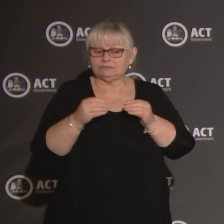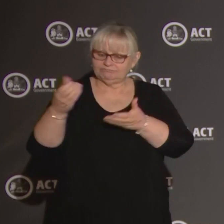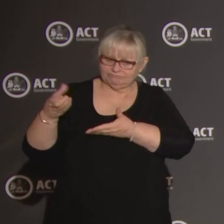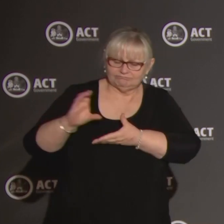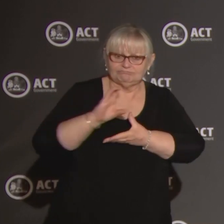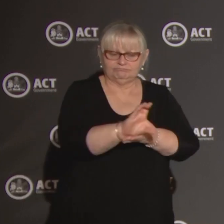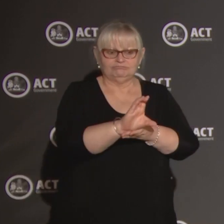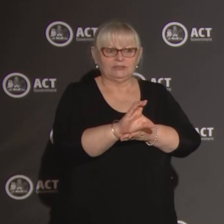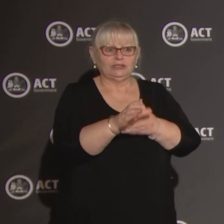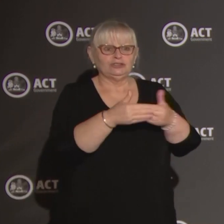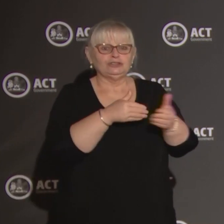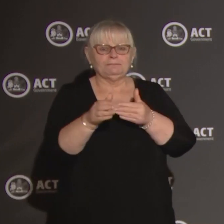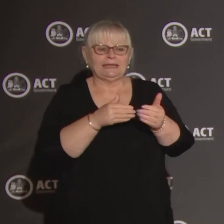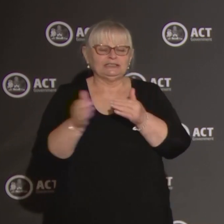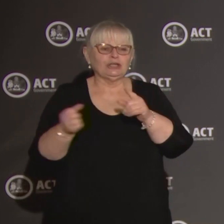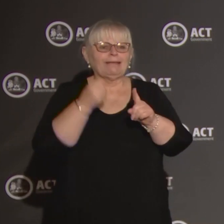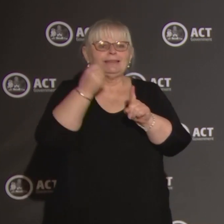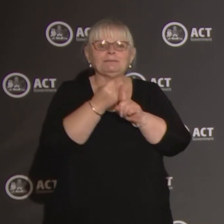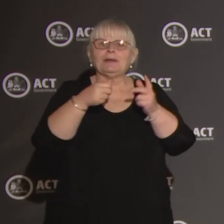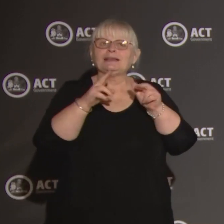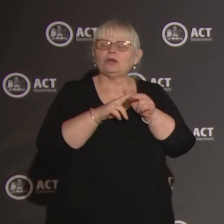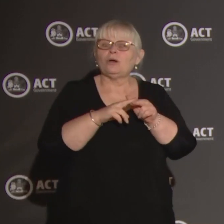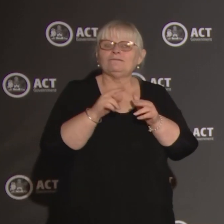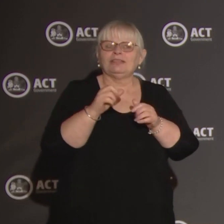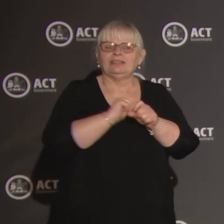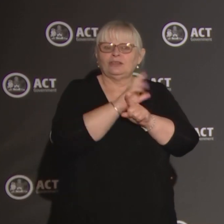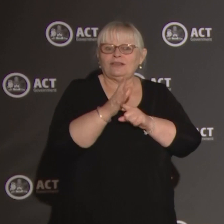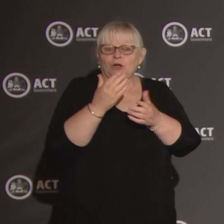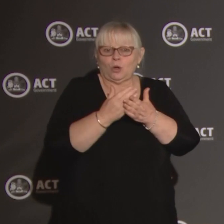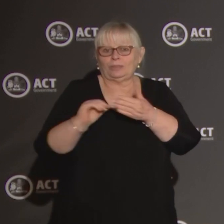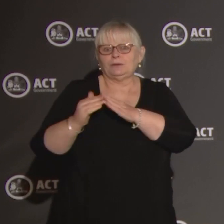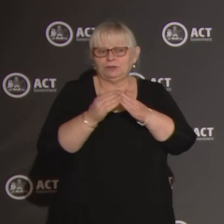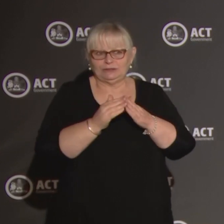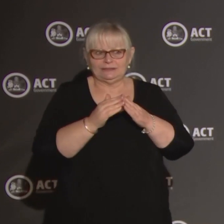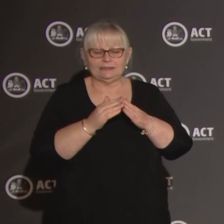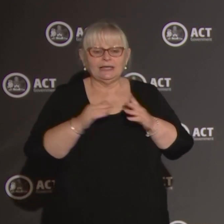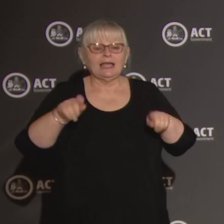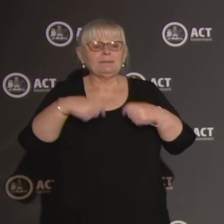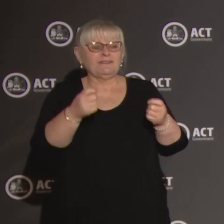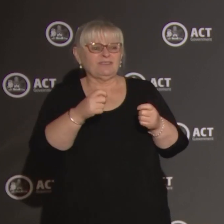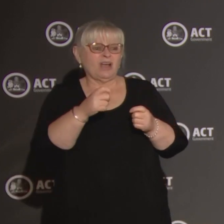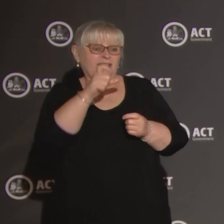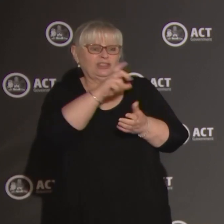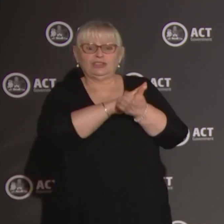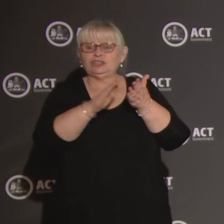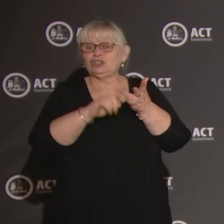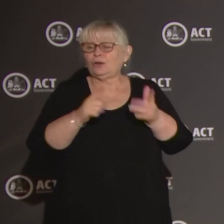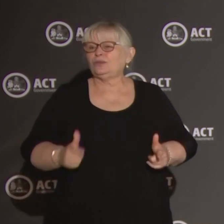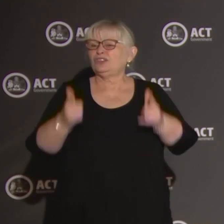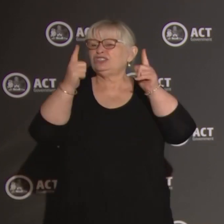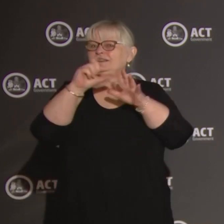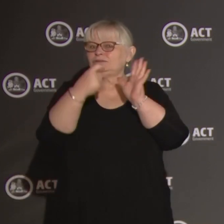allocated to manage the impact of the virus on the ACT community and provide the Chief Health Officer the support she needs